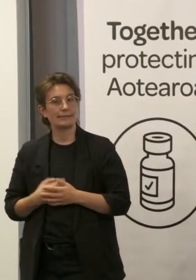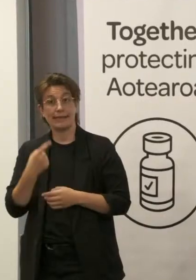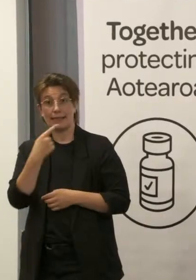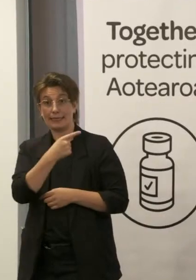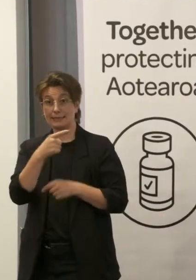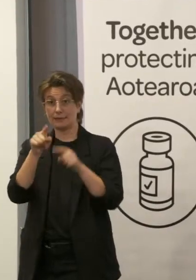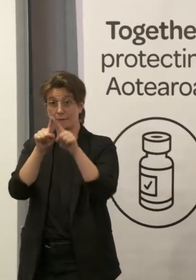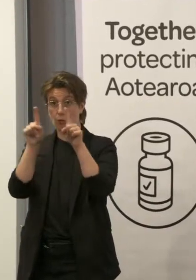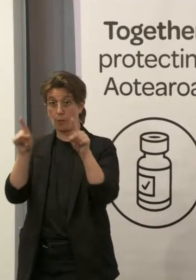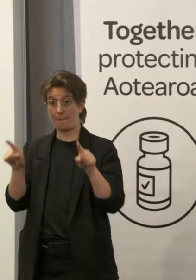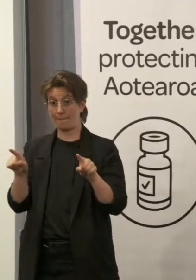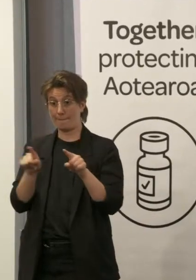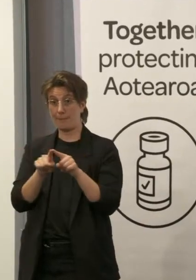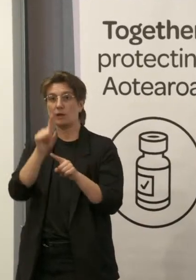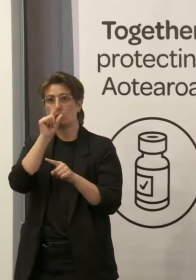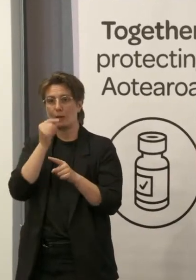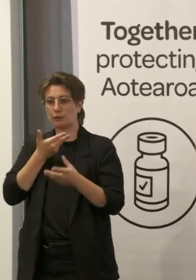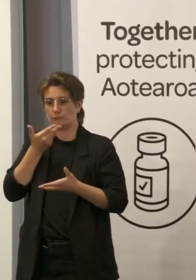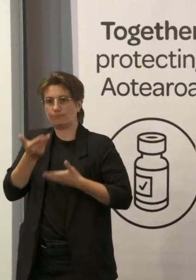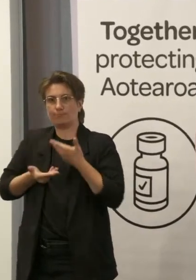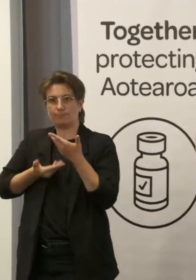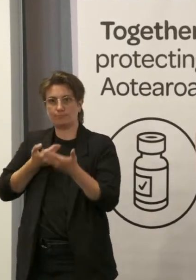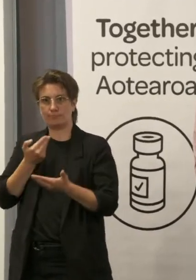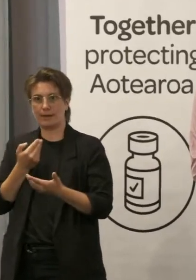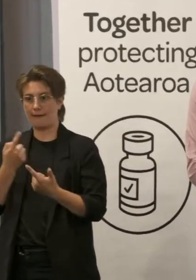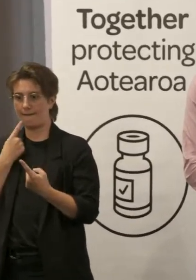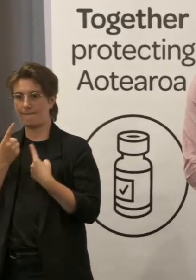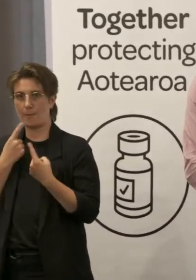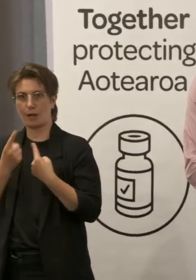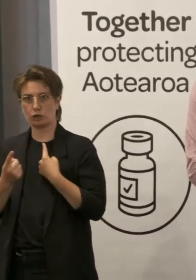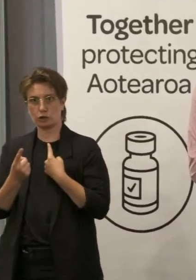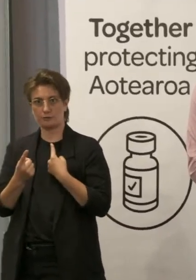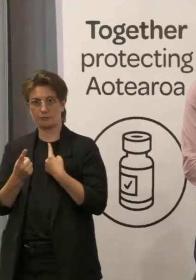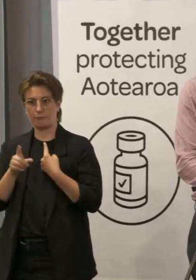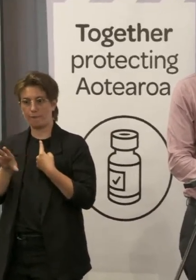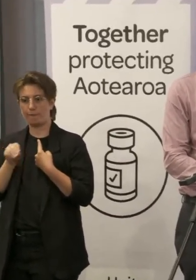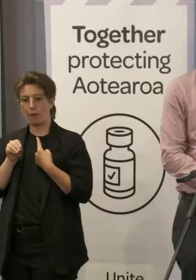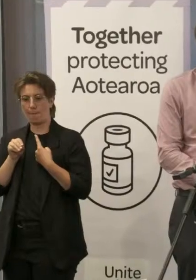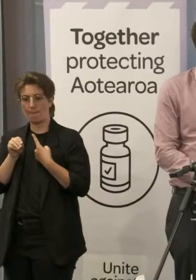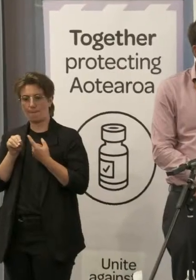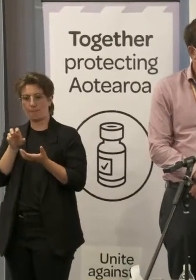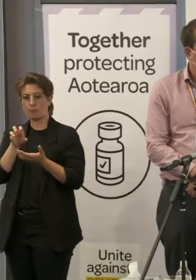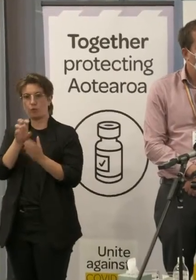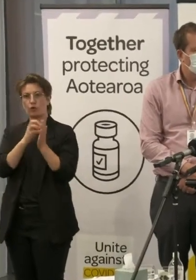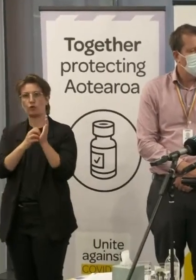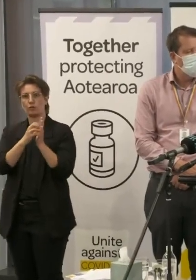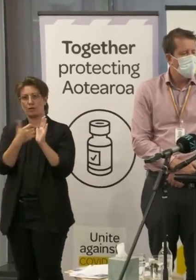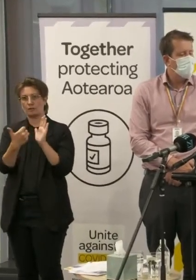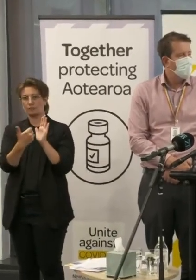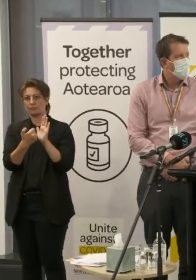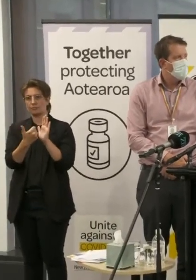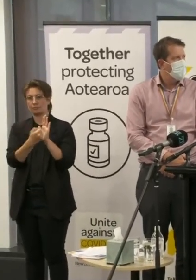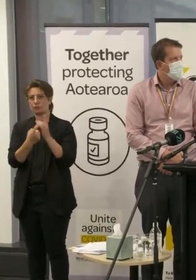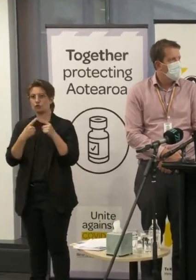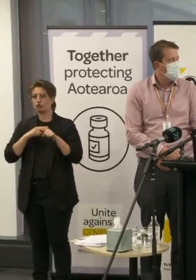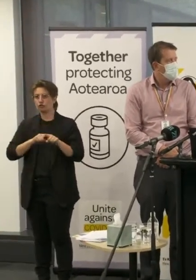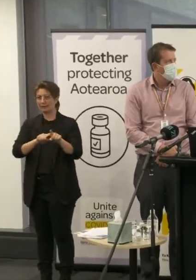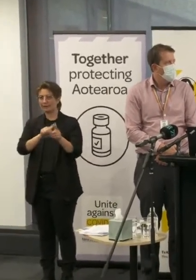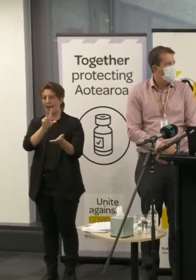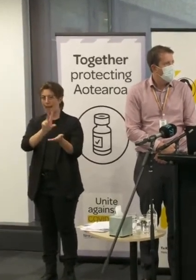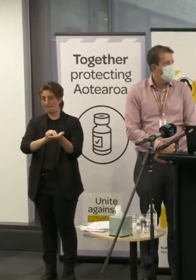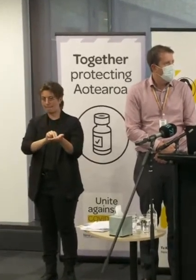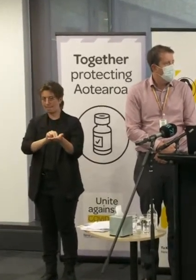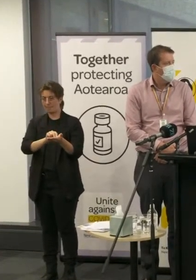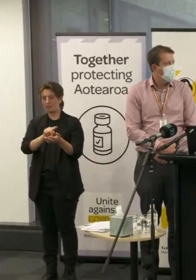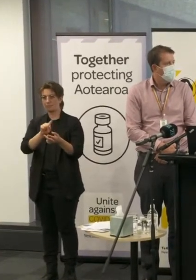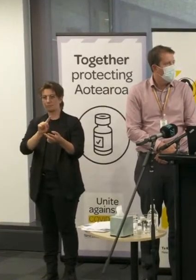information, share the information from your COVID Tracer app, including your diary and Bluetooth tracing,